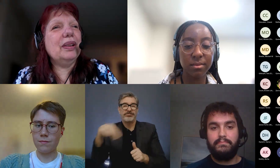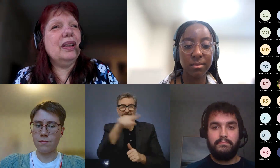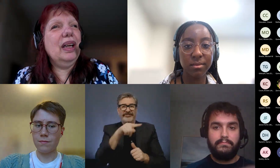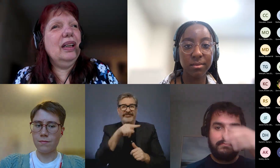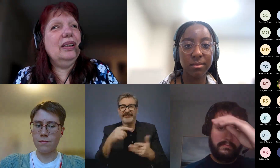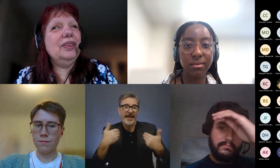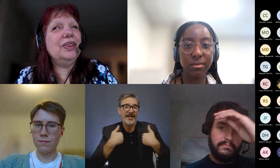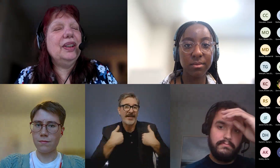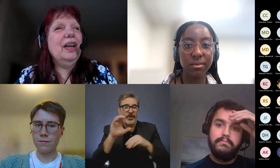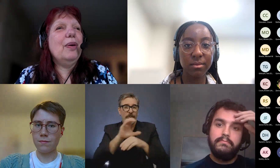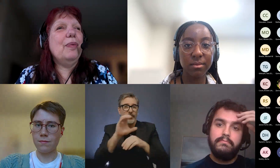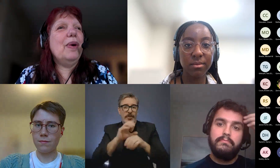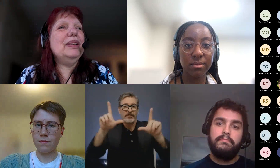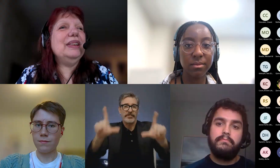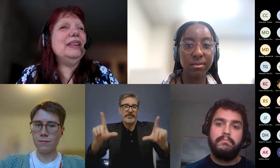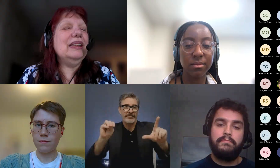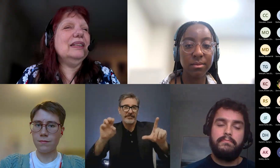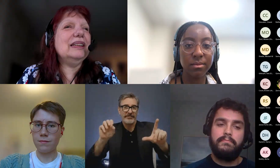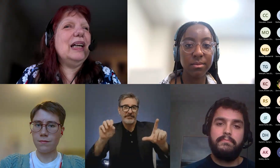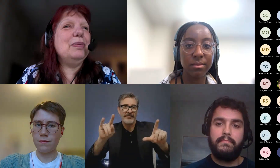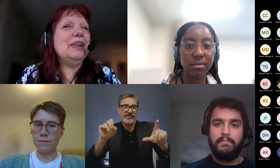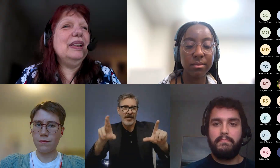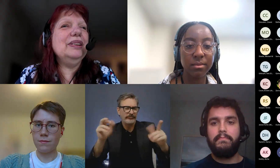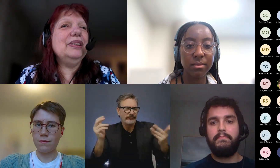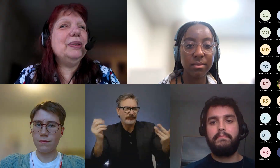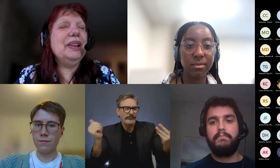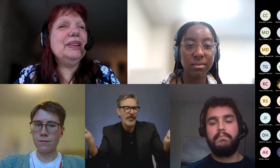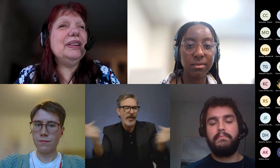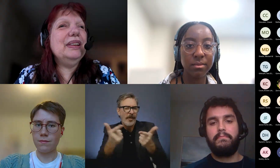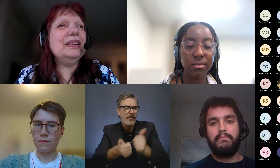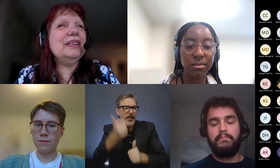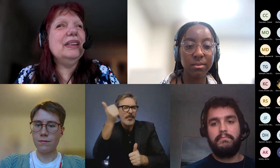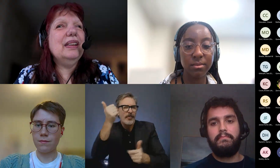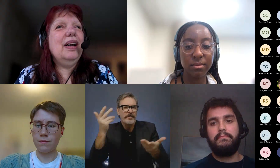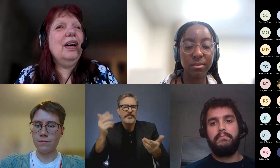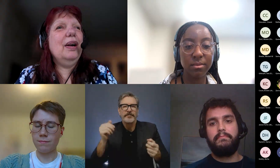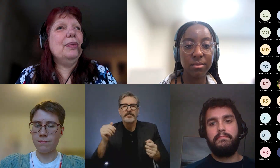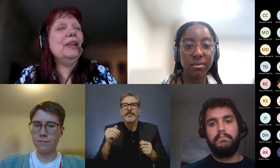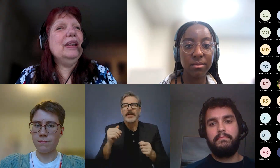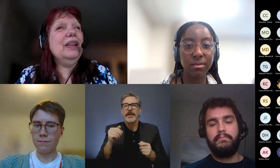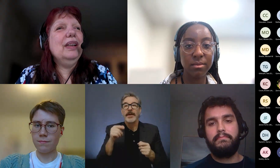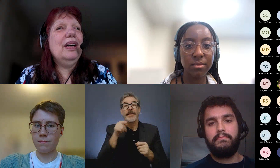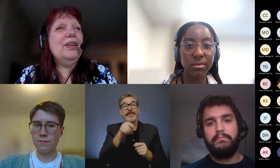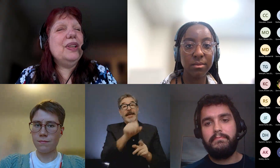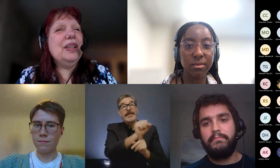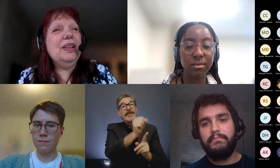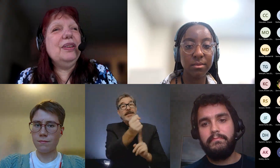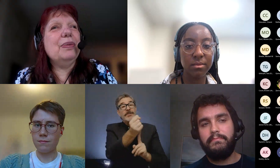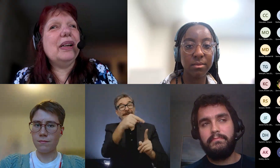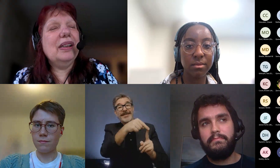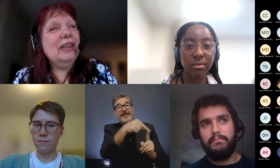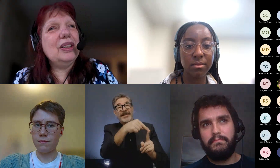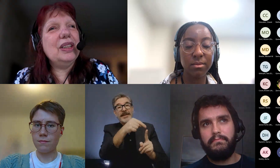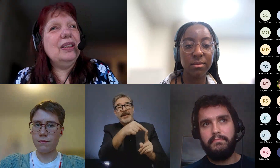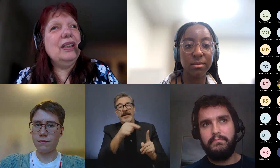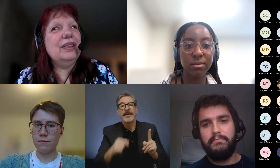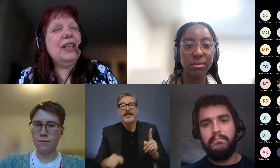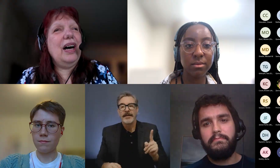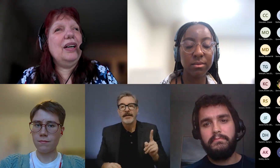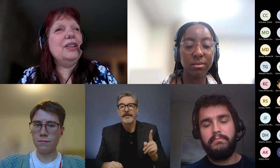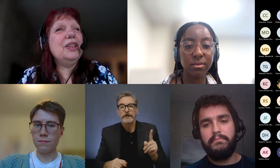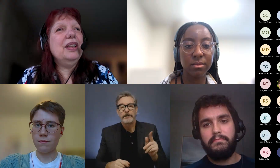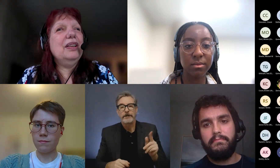to work. And what this example illustrates is really the